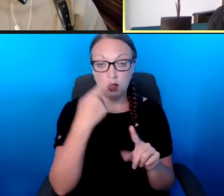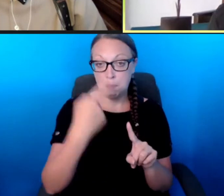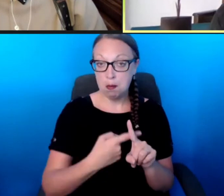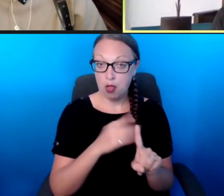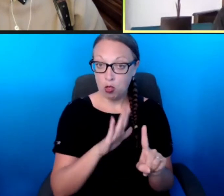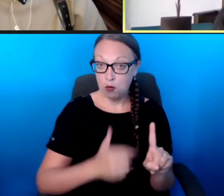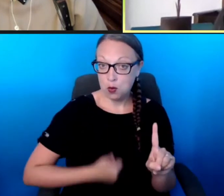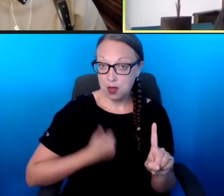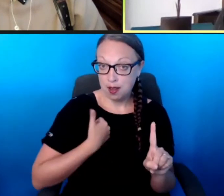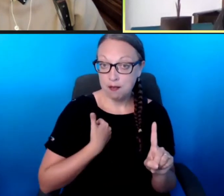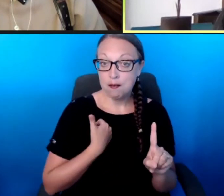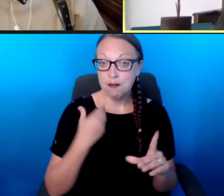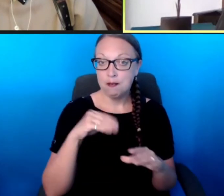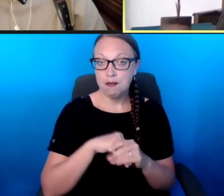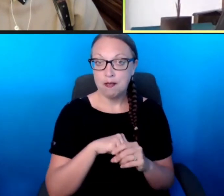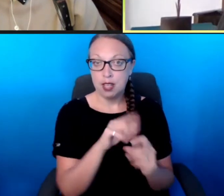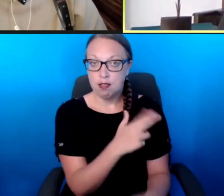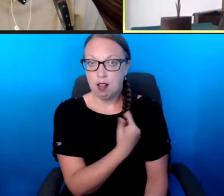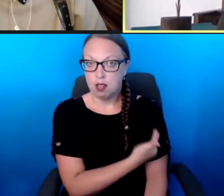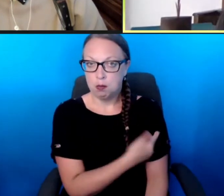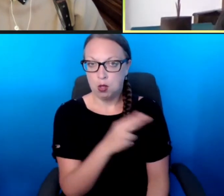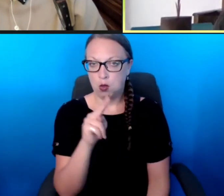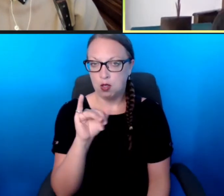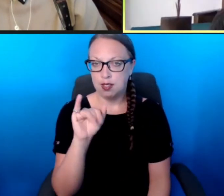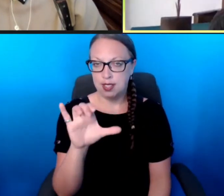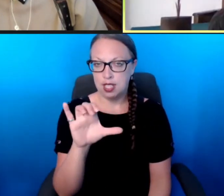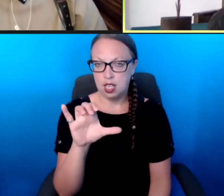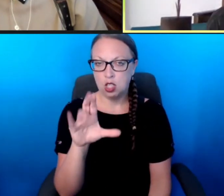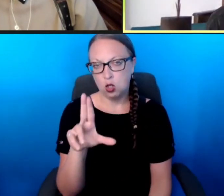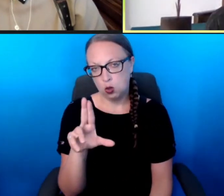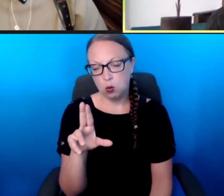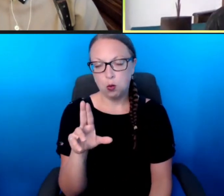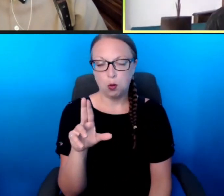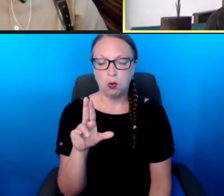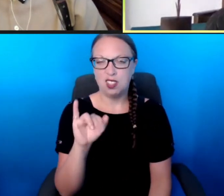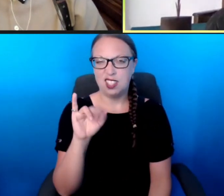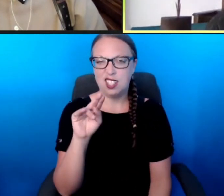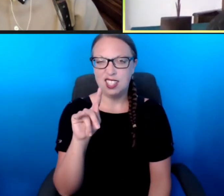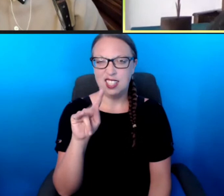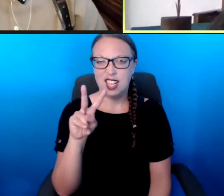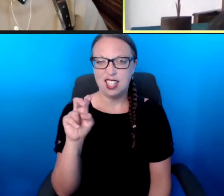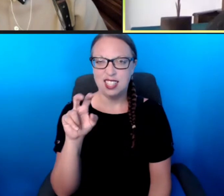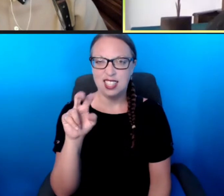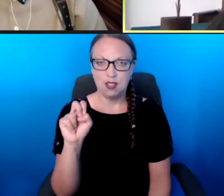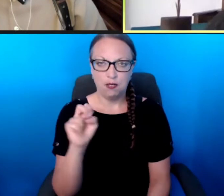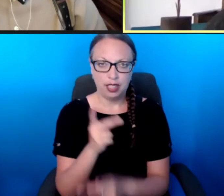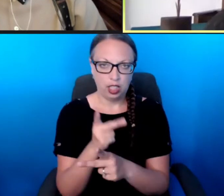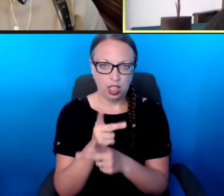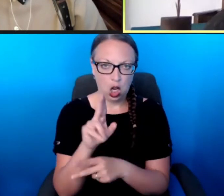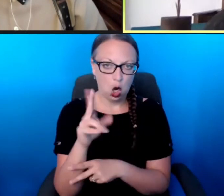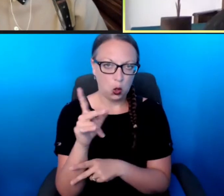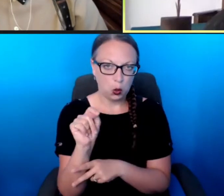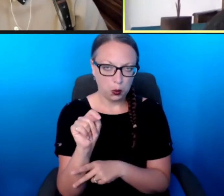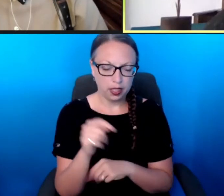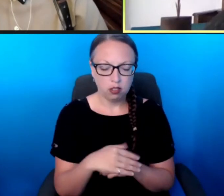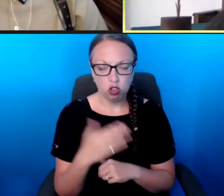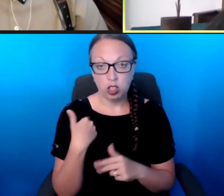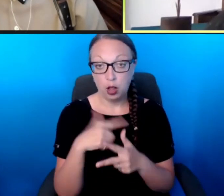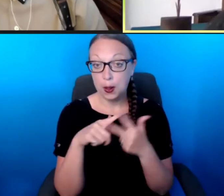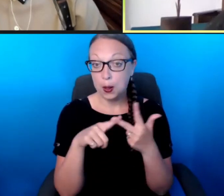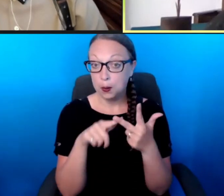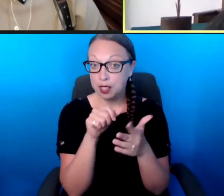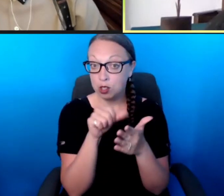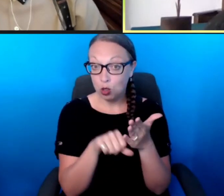in the NICU, which is the intensive care unit for children. She had 3 surgeries the first week of her